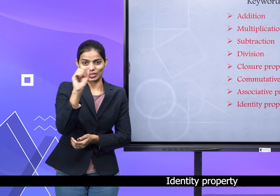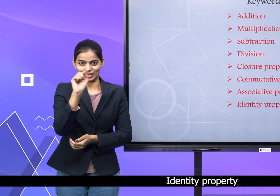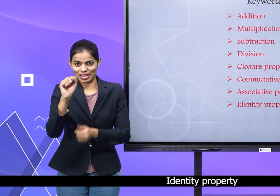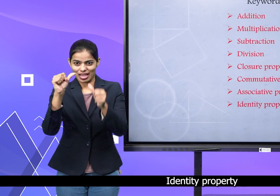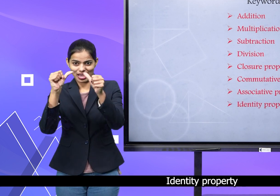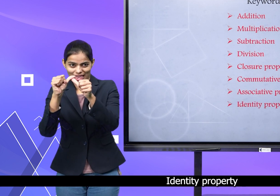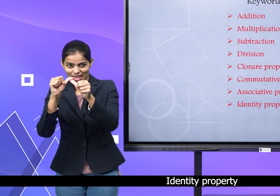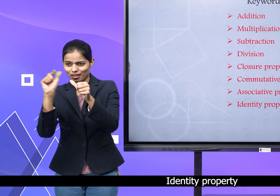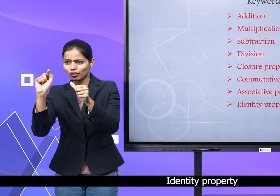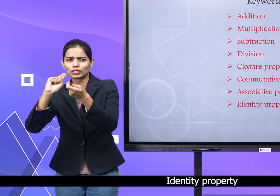identity property,